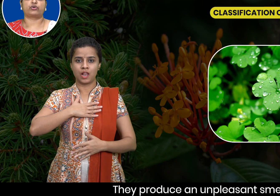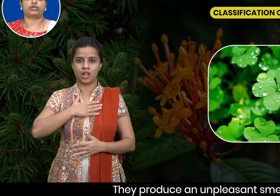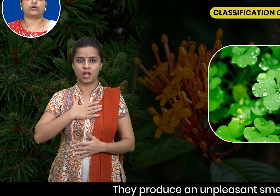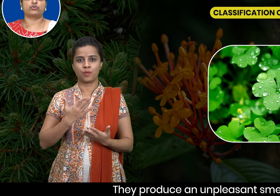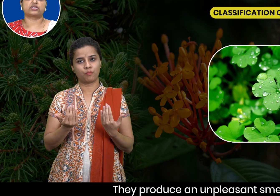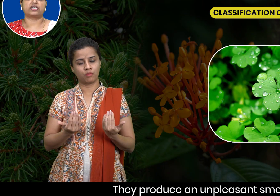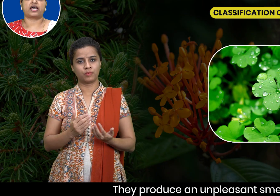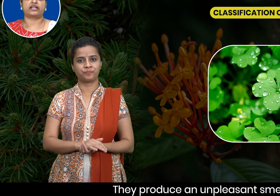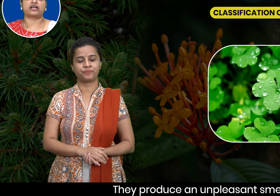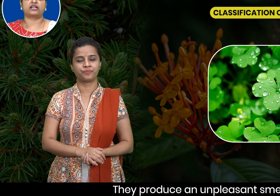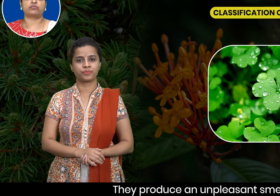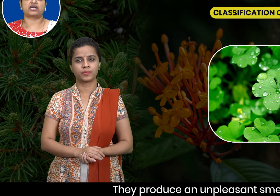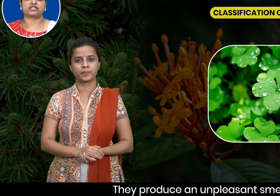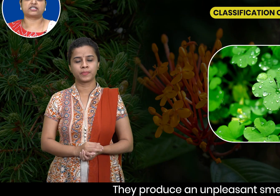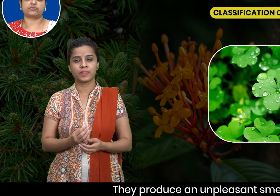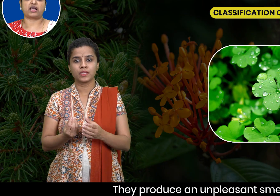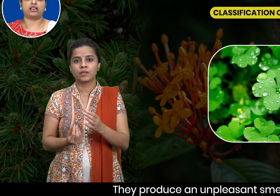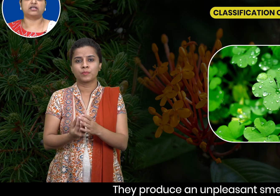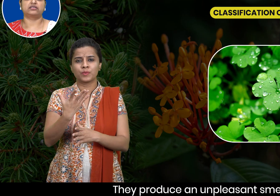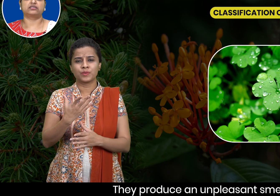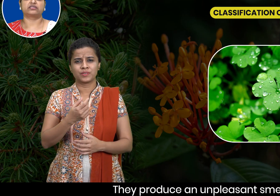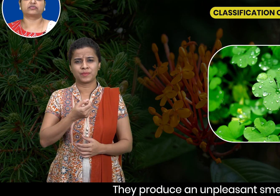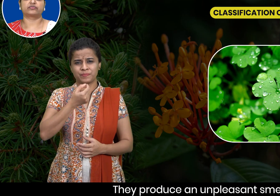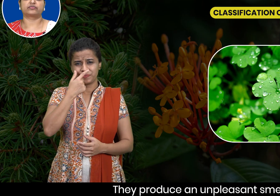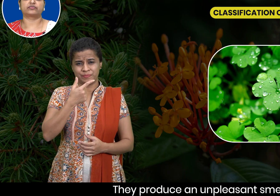They produce an unpleasant smell.